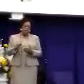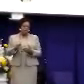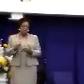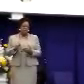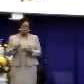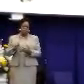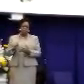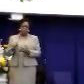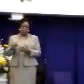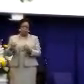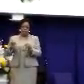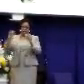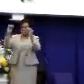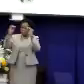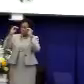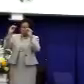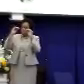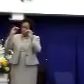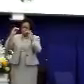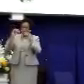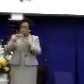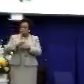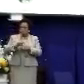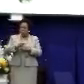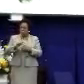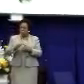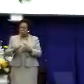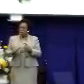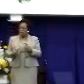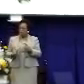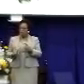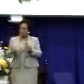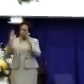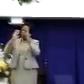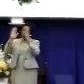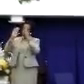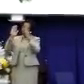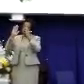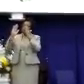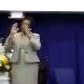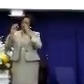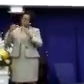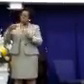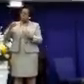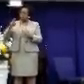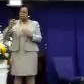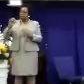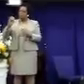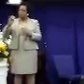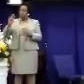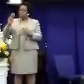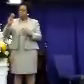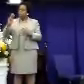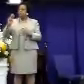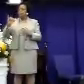lesson about growing awareness. And his teaching was so